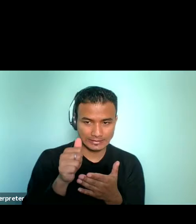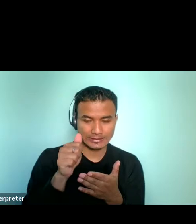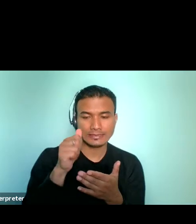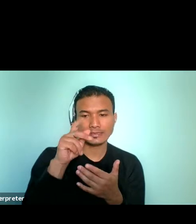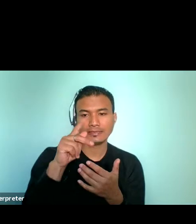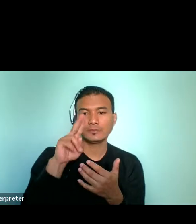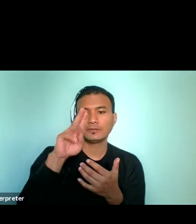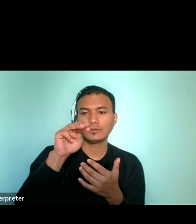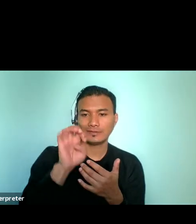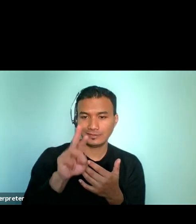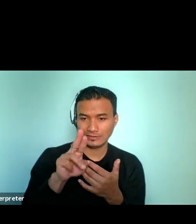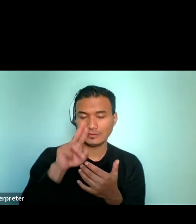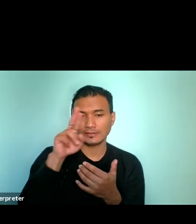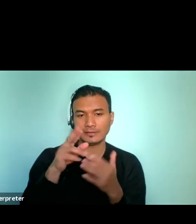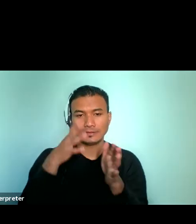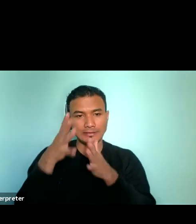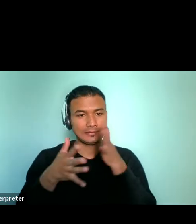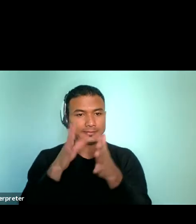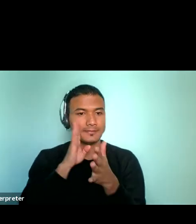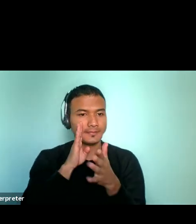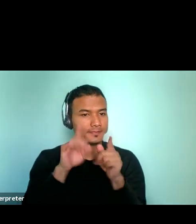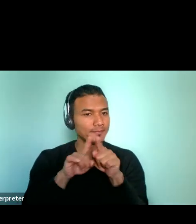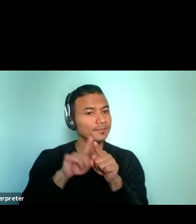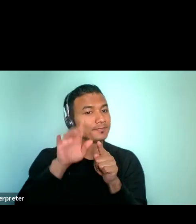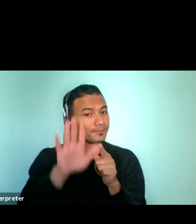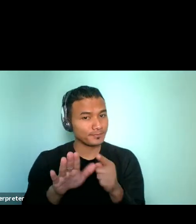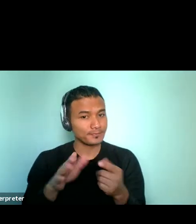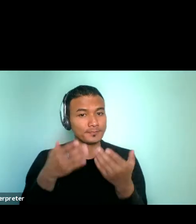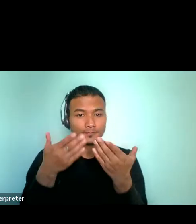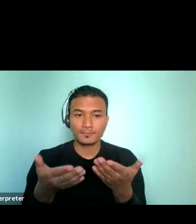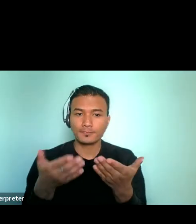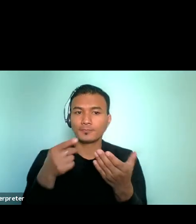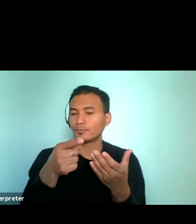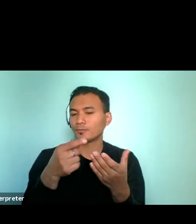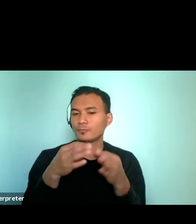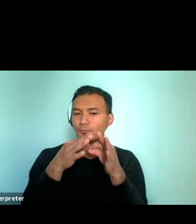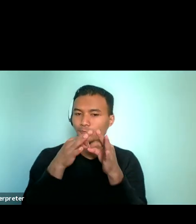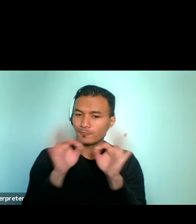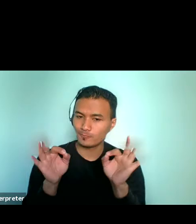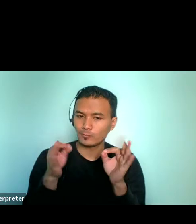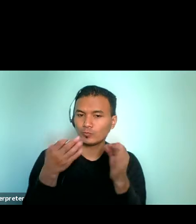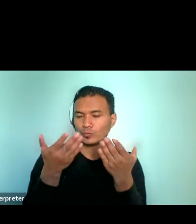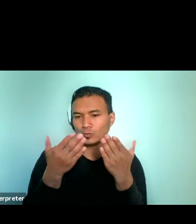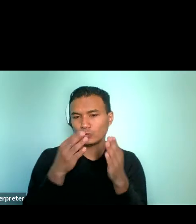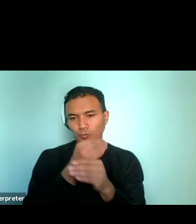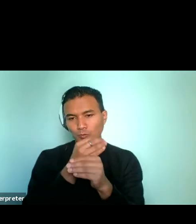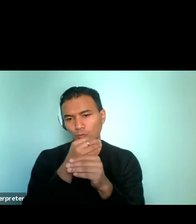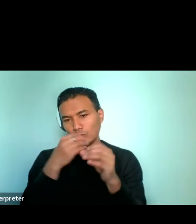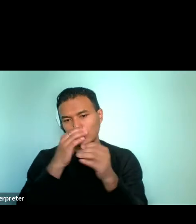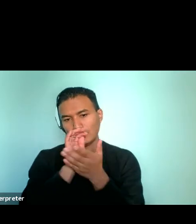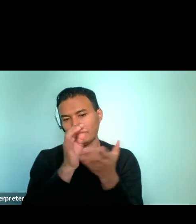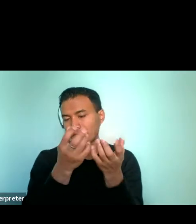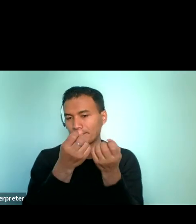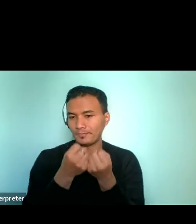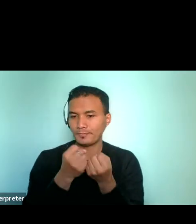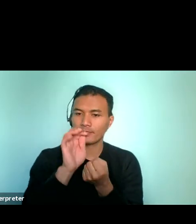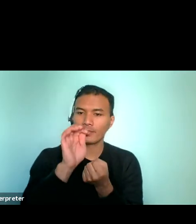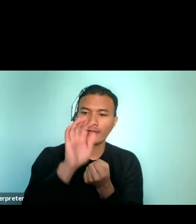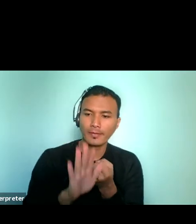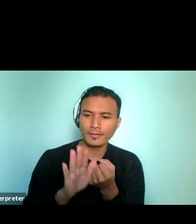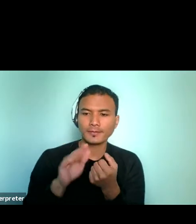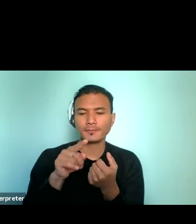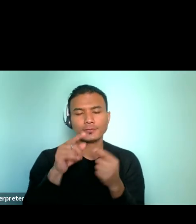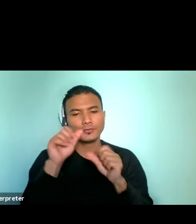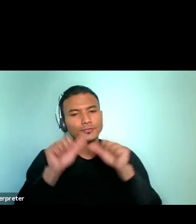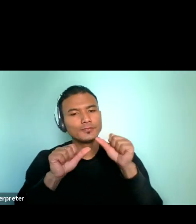and also sign language with us. So please feel free to use the translation services as you can, as any